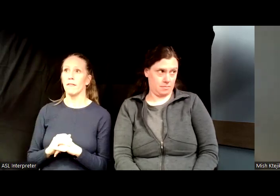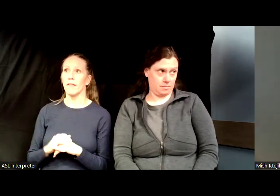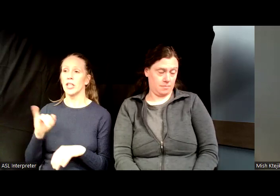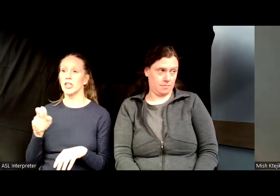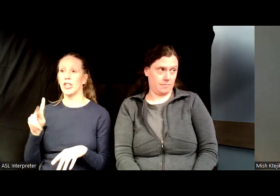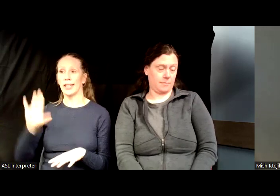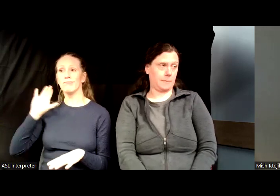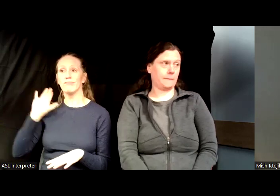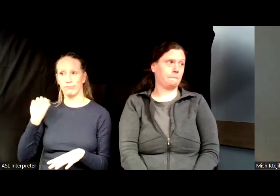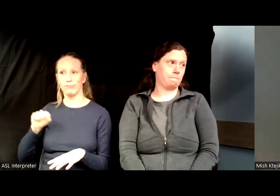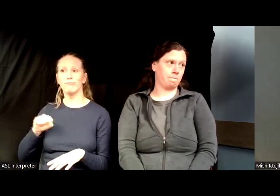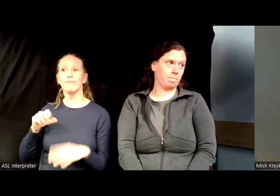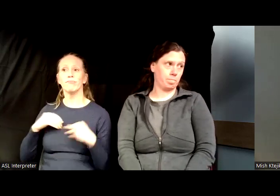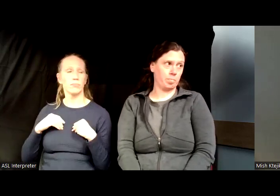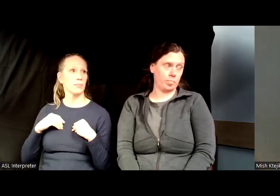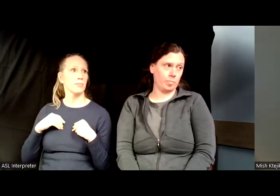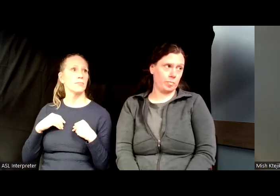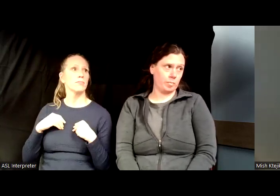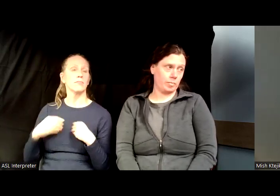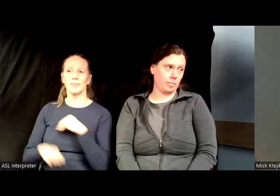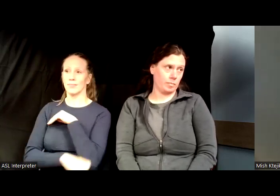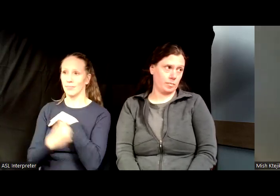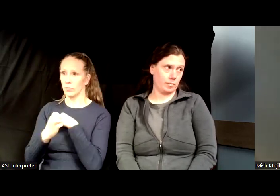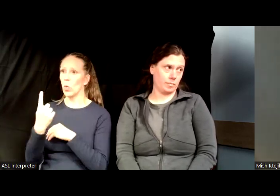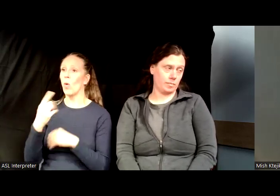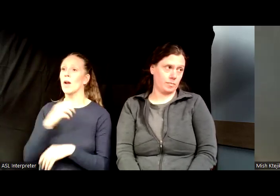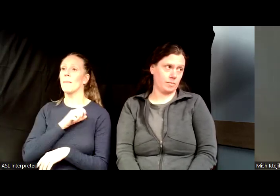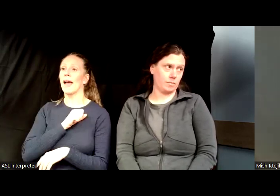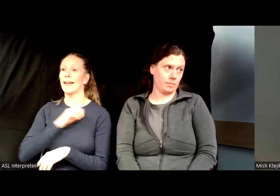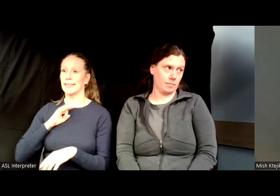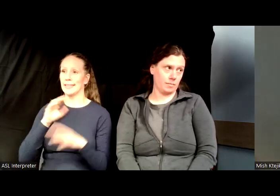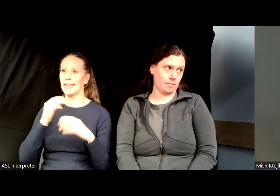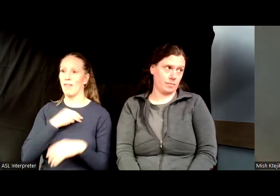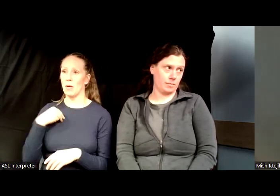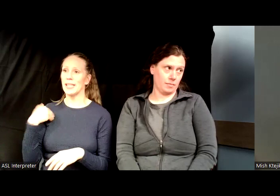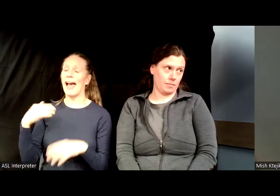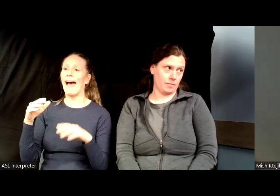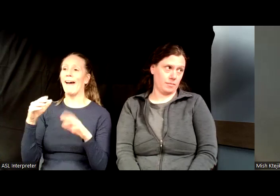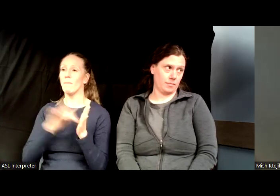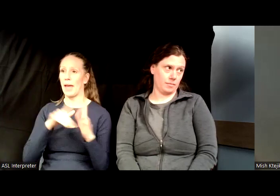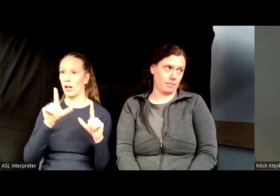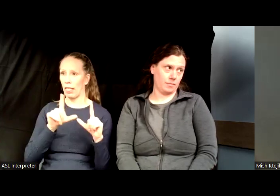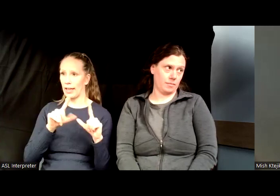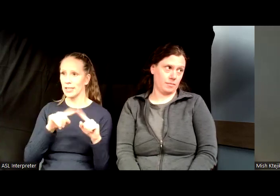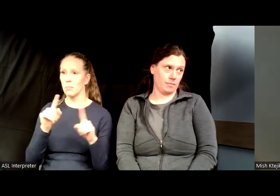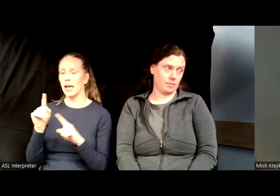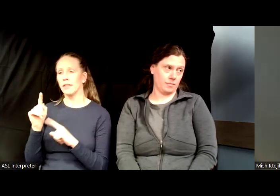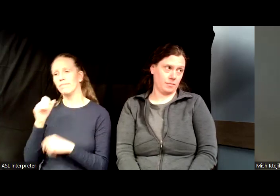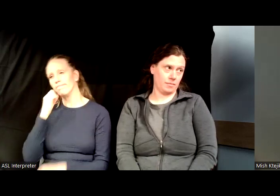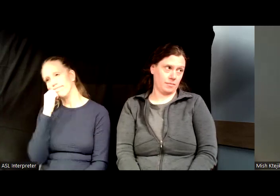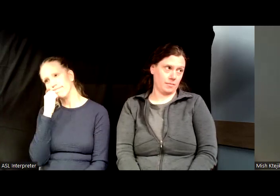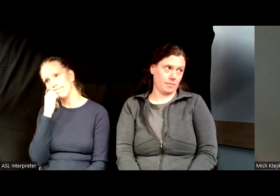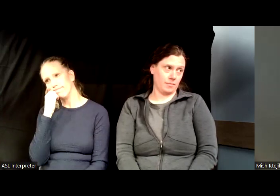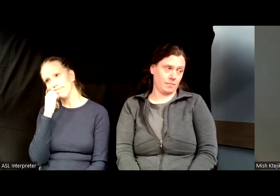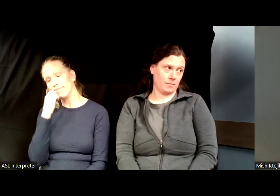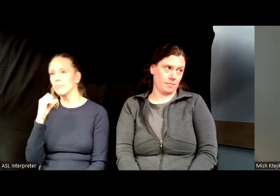They did, One of my staff. one of my staff members has the medical license. And, but yet, well, I was gonna say they